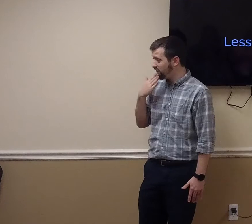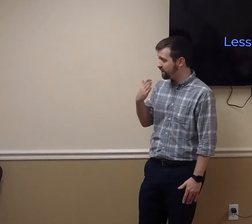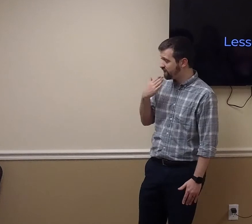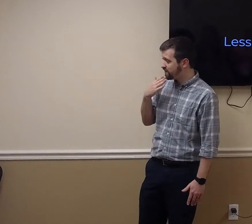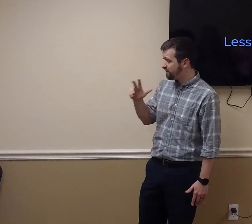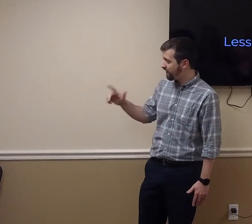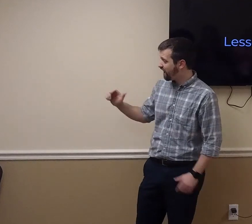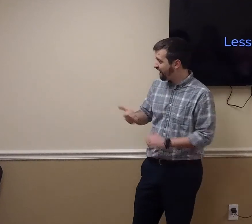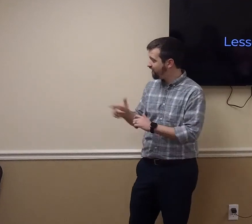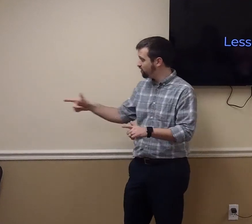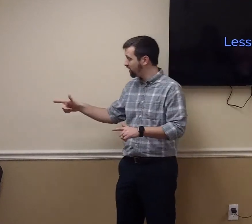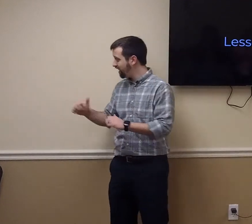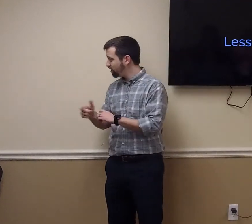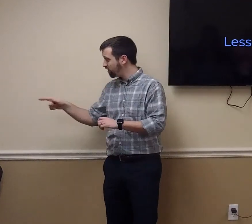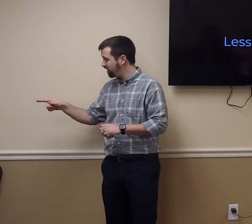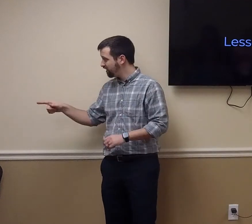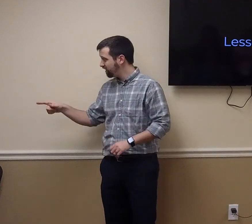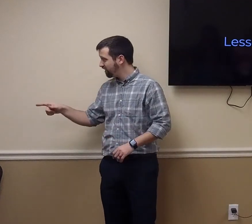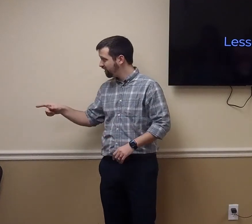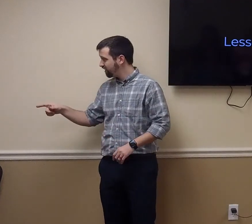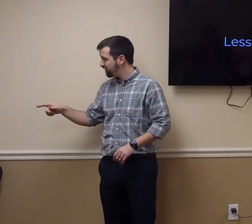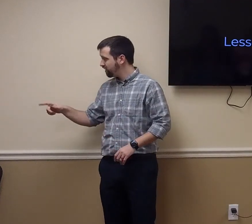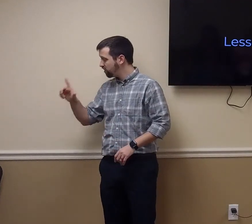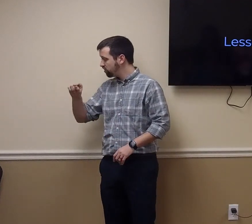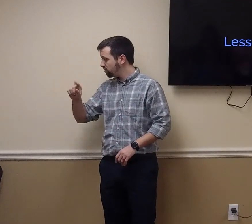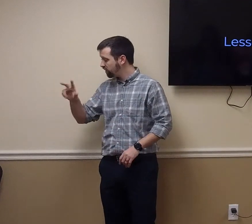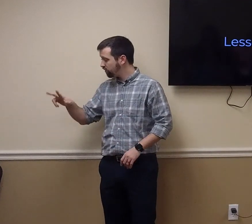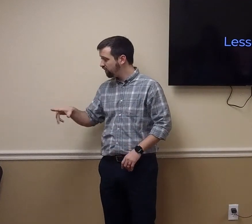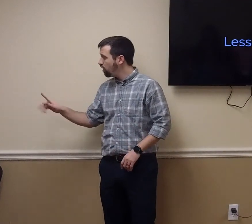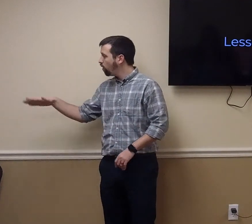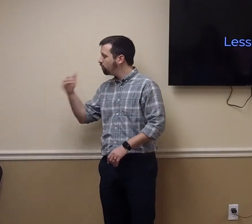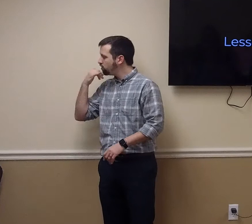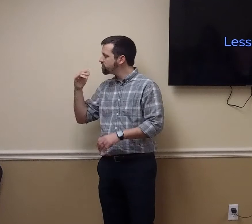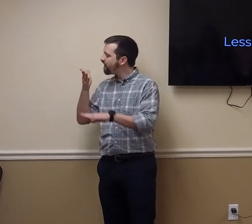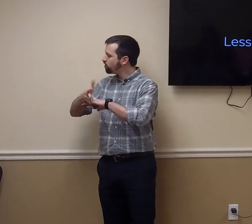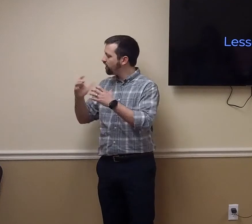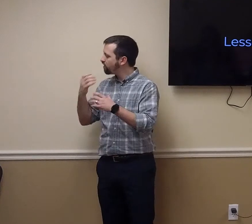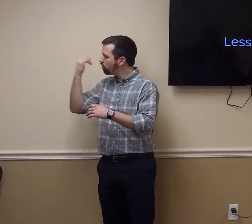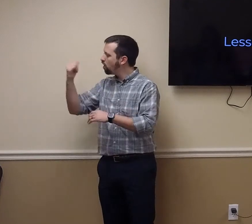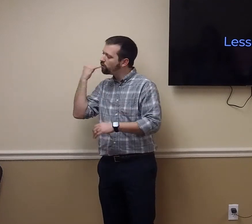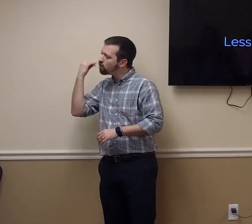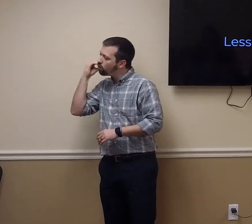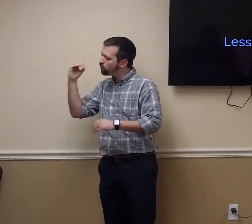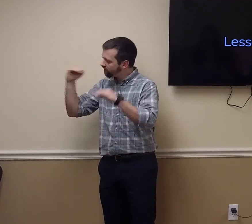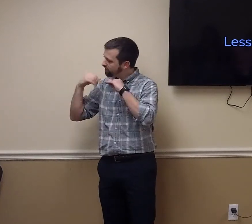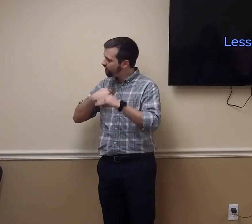He's pleading the fifth. How do you do it? 23? Well, we'll just, after class, we'll call up John Olson because he taught